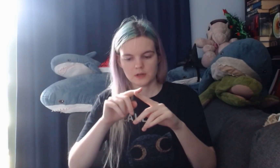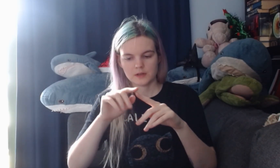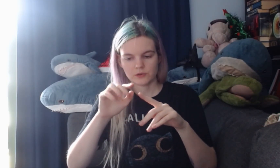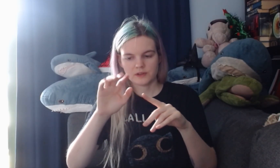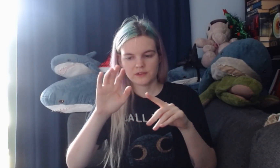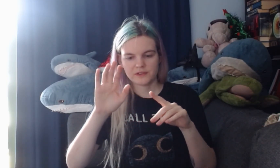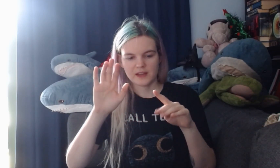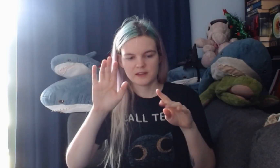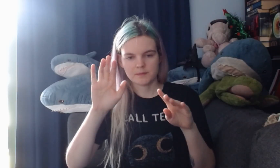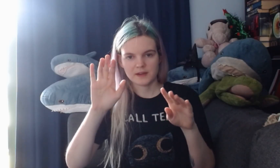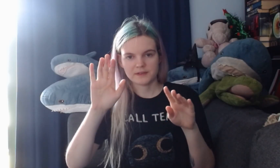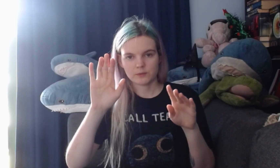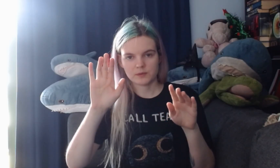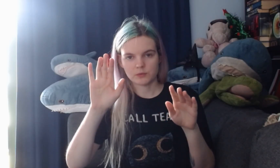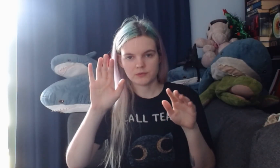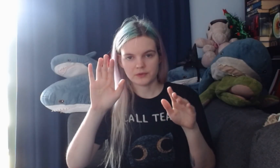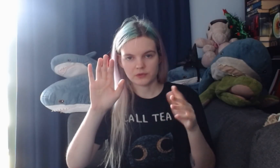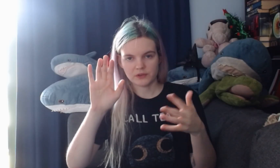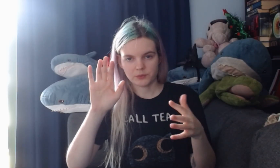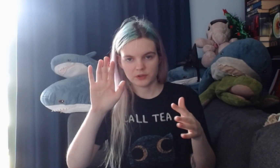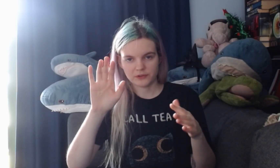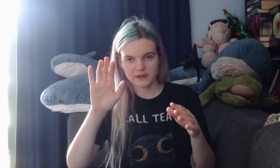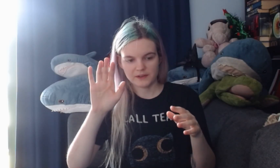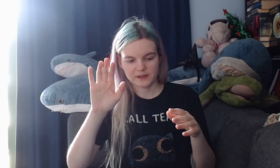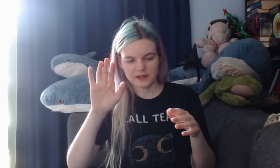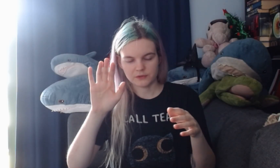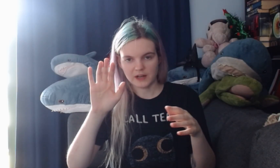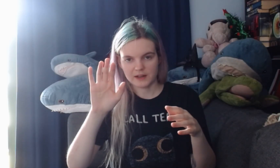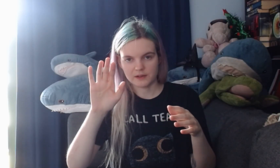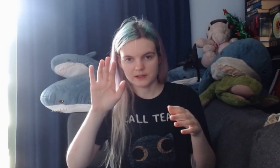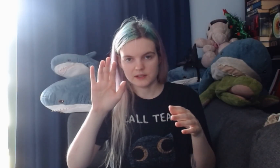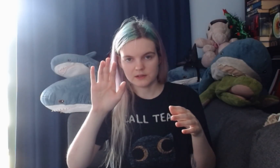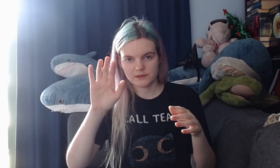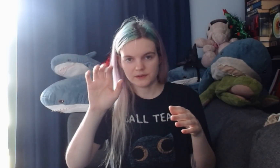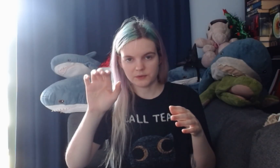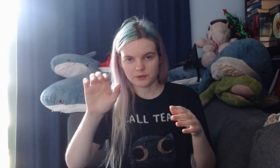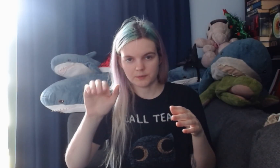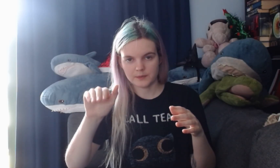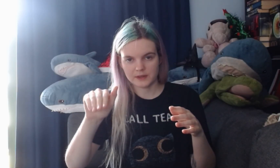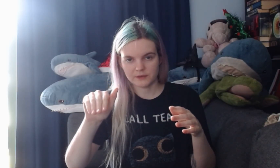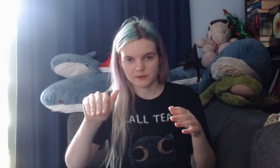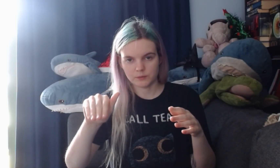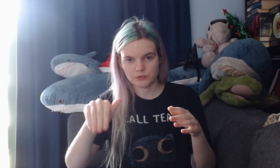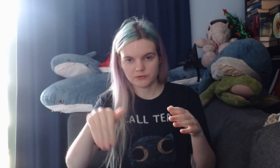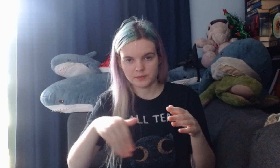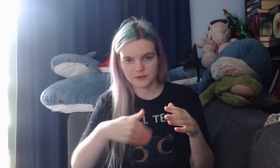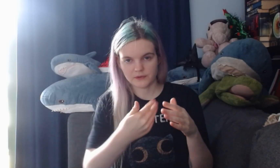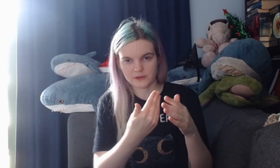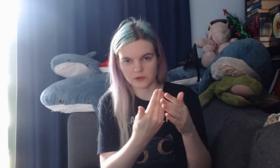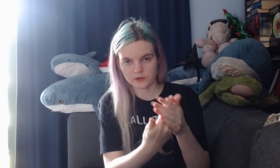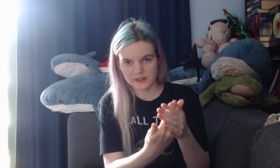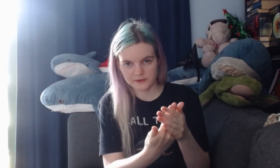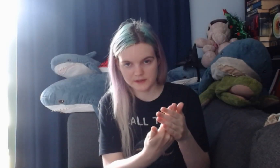Now this hand makes some weird movements, so this one stays kind of idle here, and this one makes movements and connects here